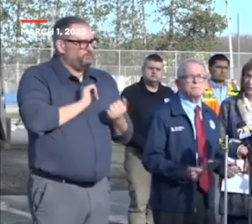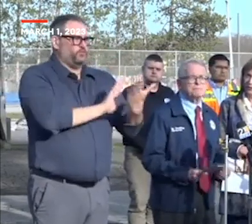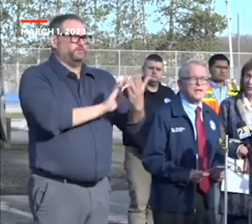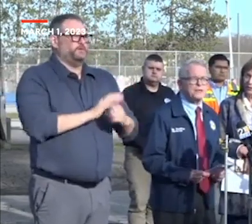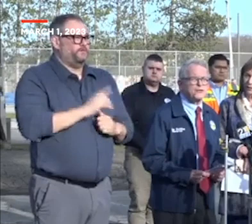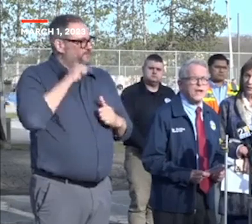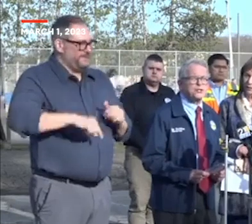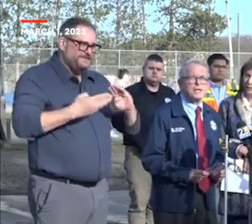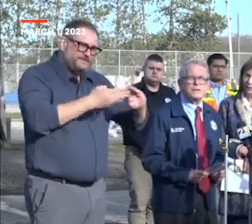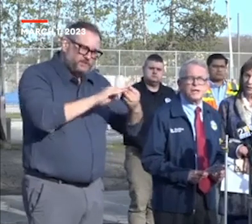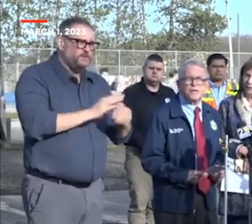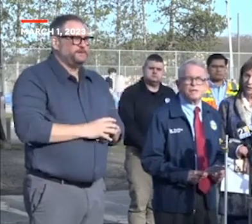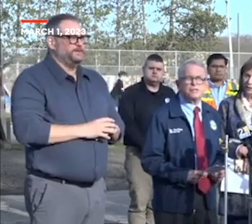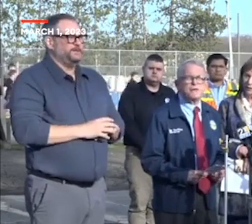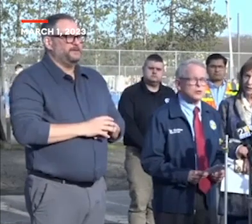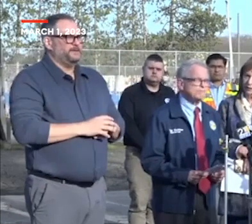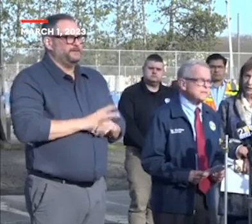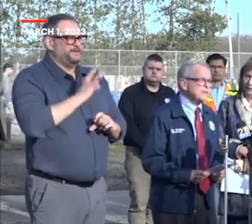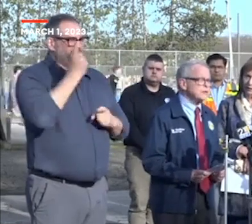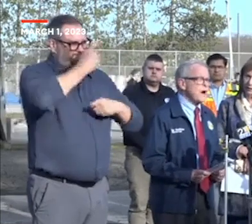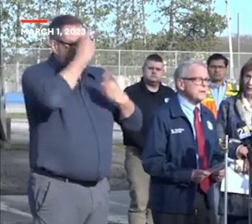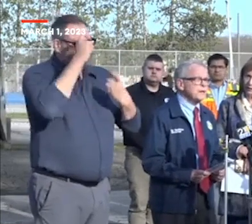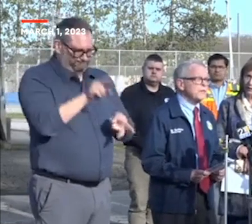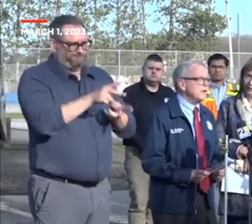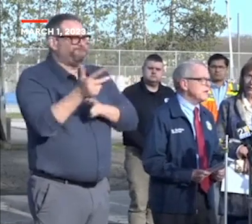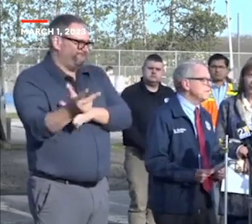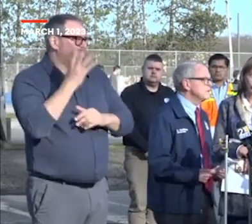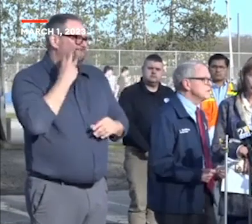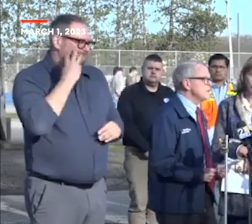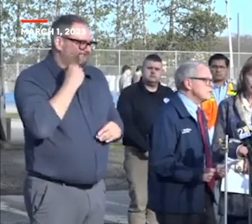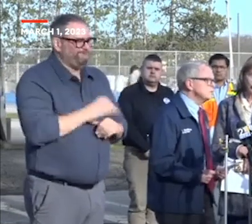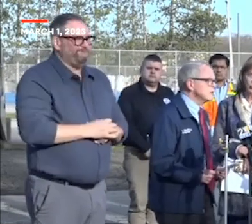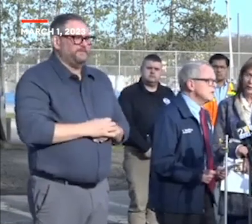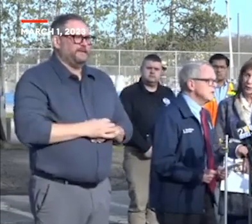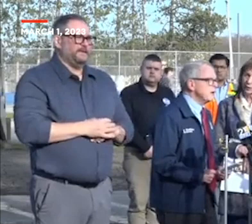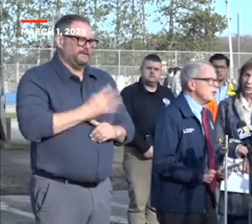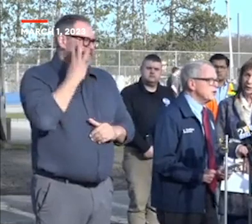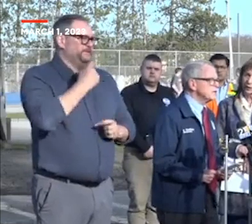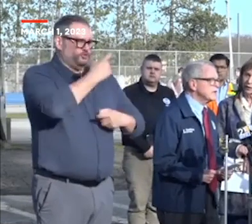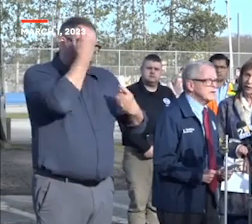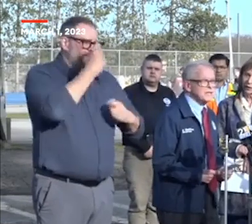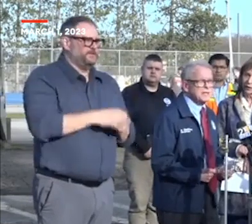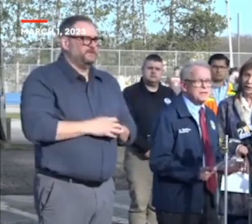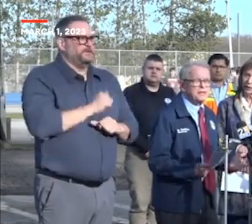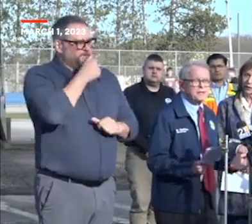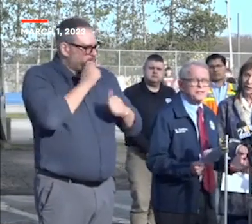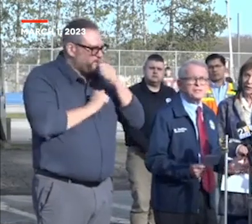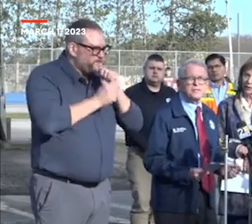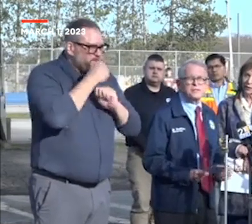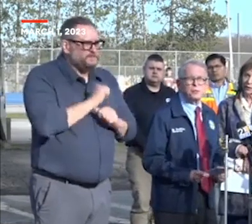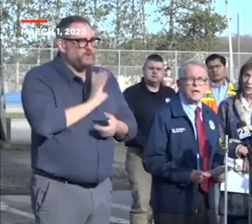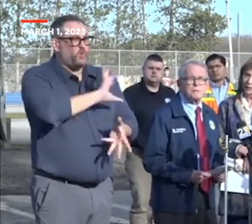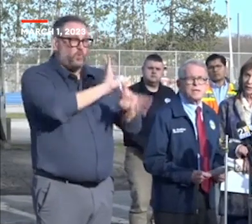community and the tragedy that they have suffered and the trauma that they have suffered. By holistic, this